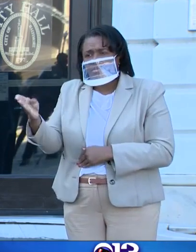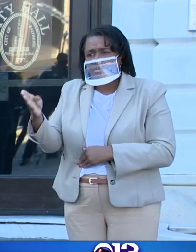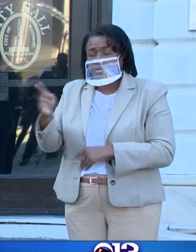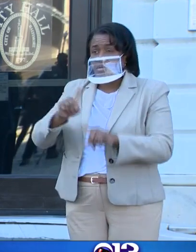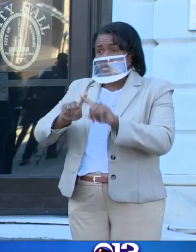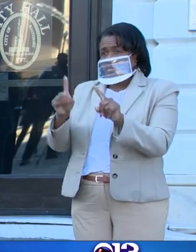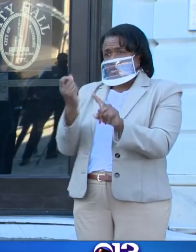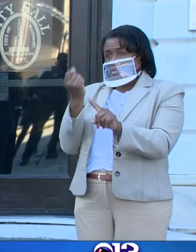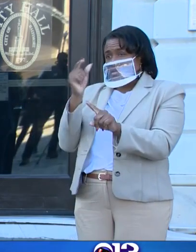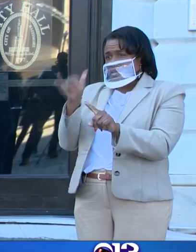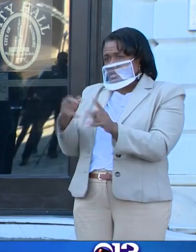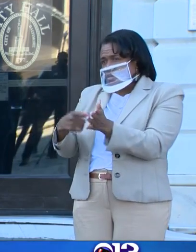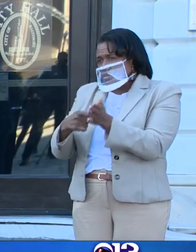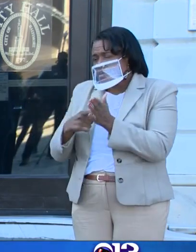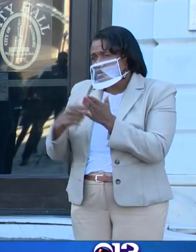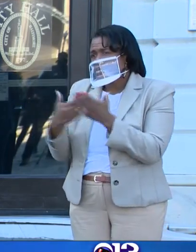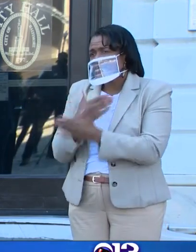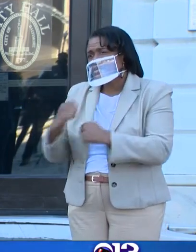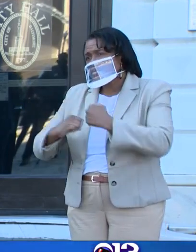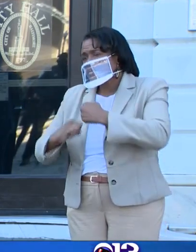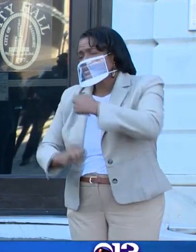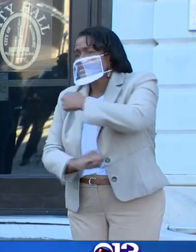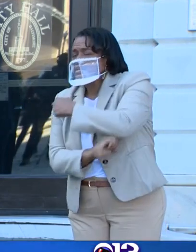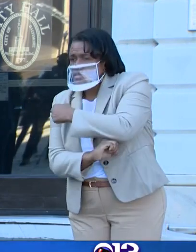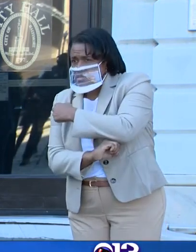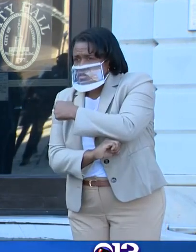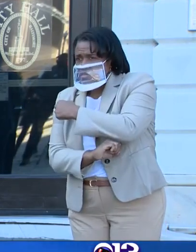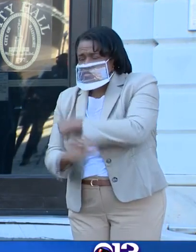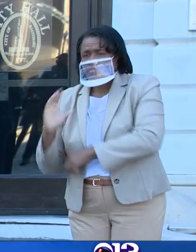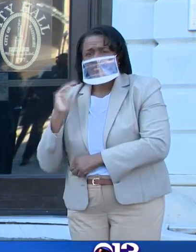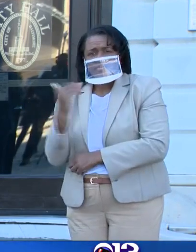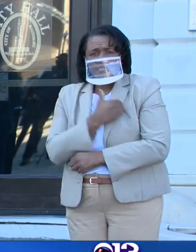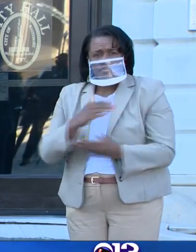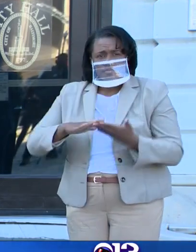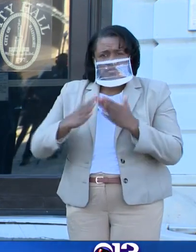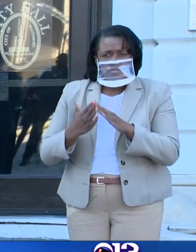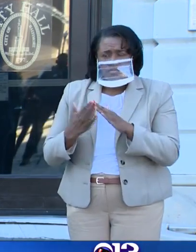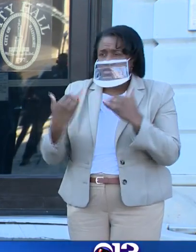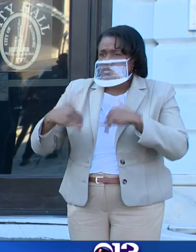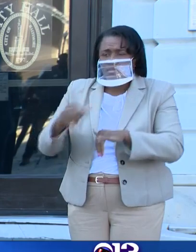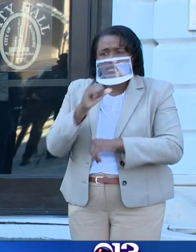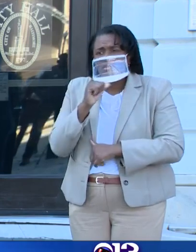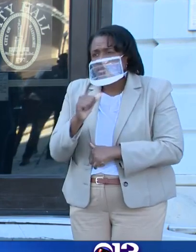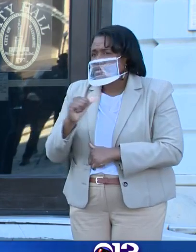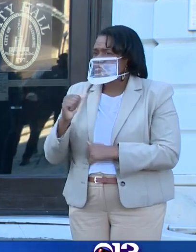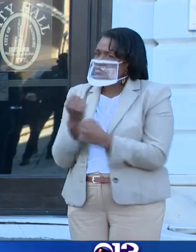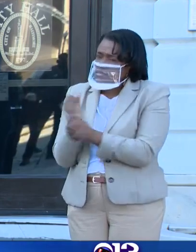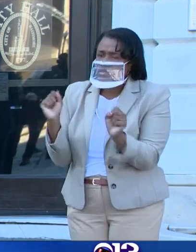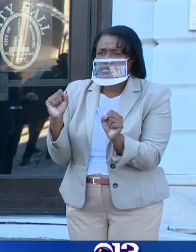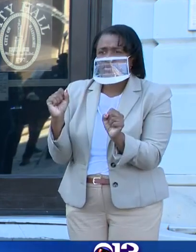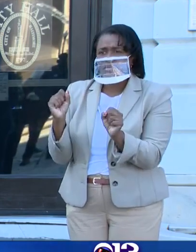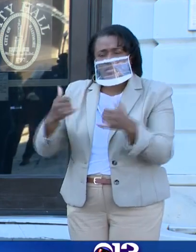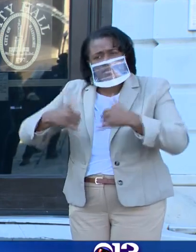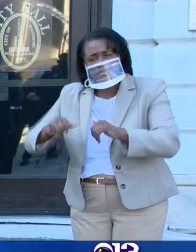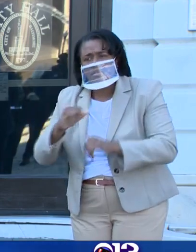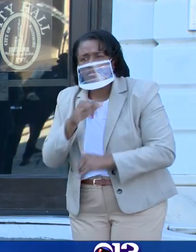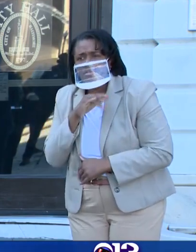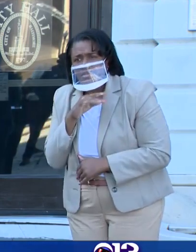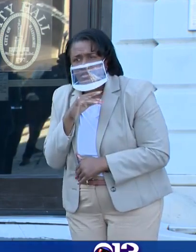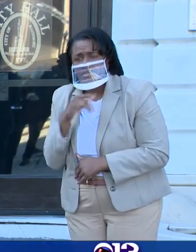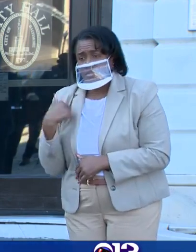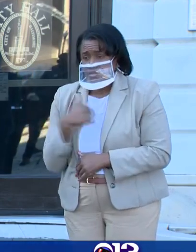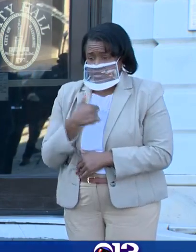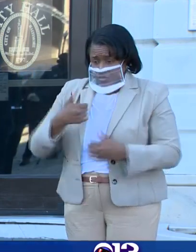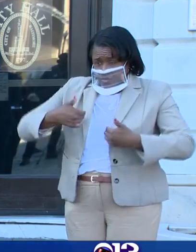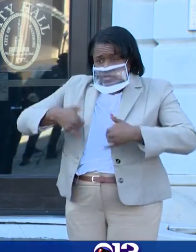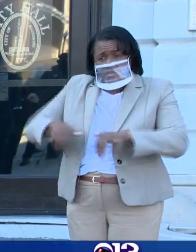way forward requires a new foundation. Our city remains unsafe and dirty, despite the way we invest